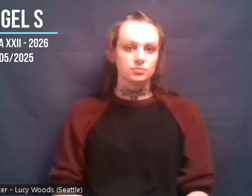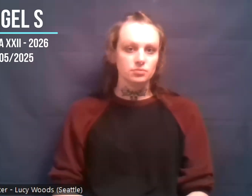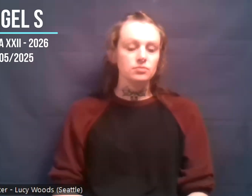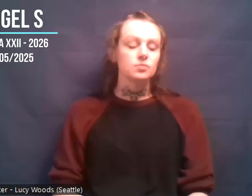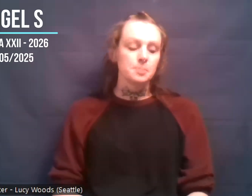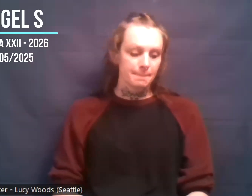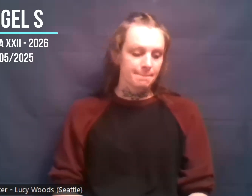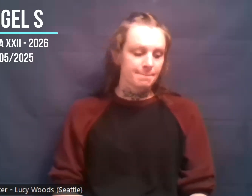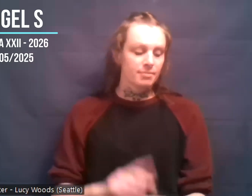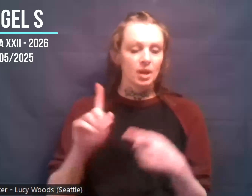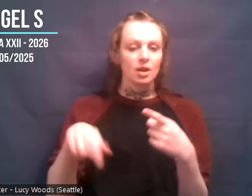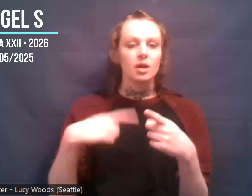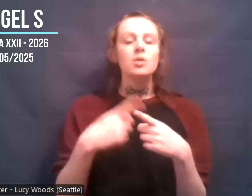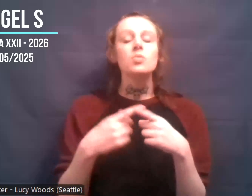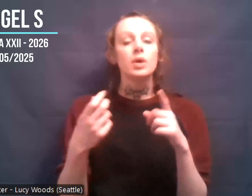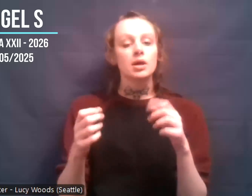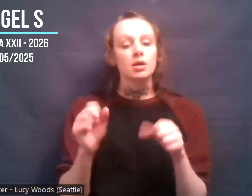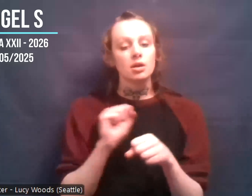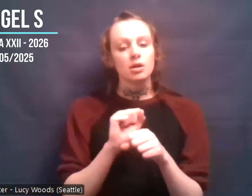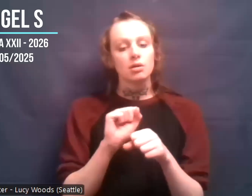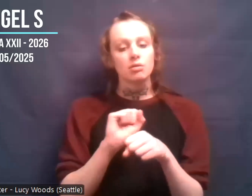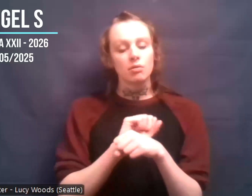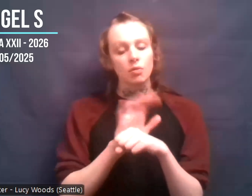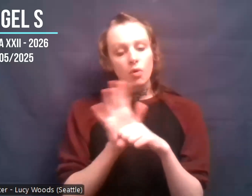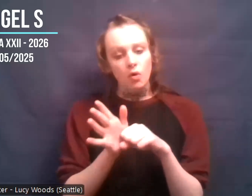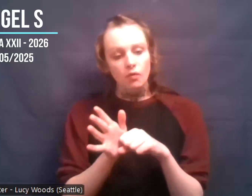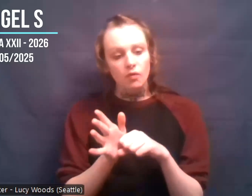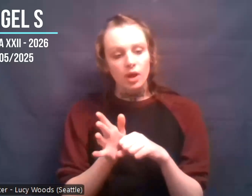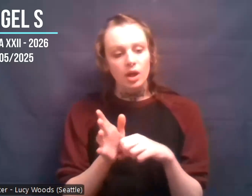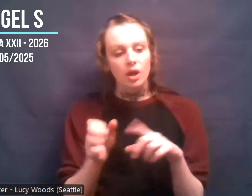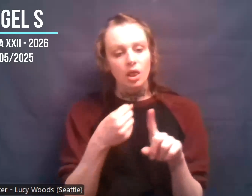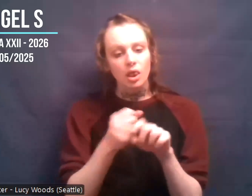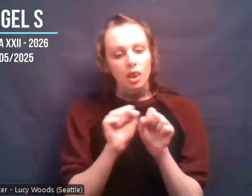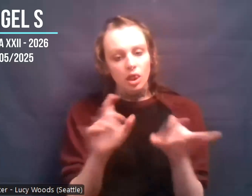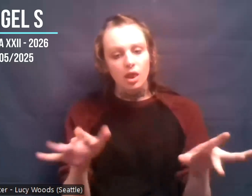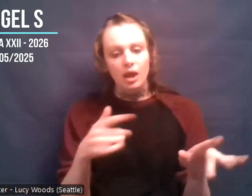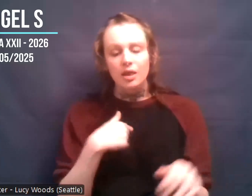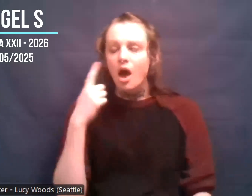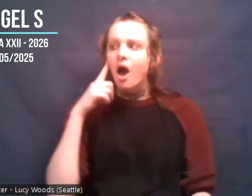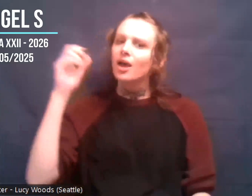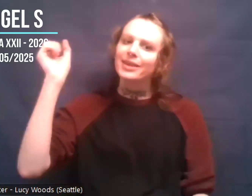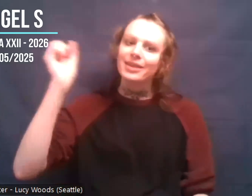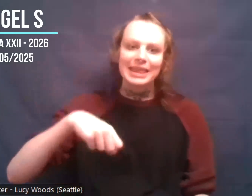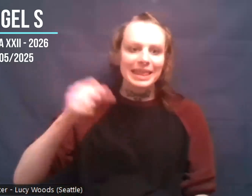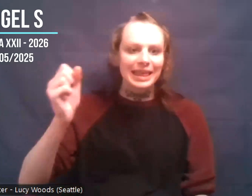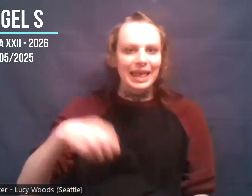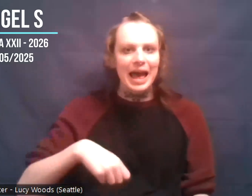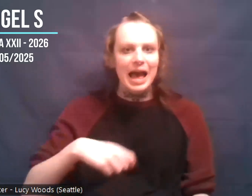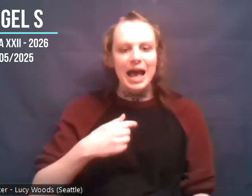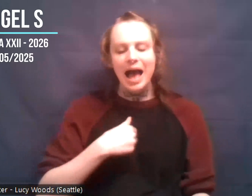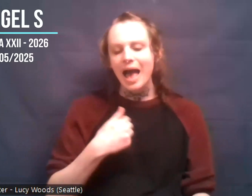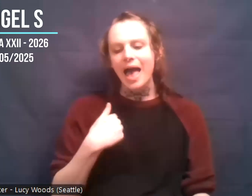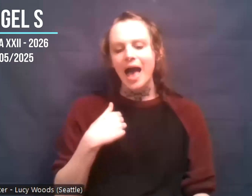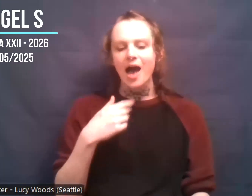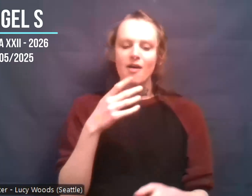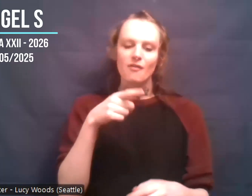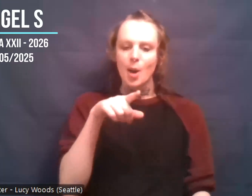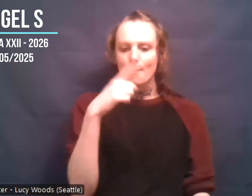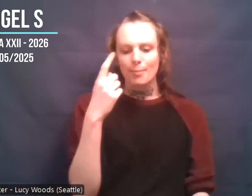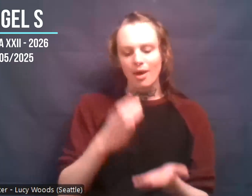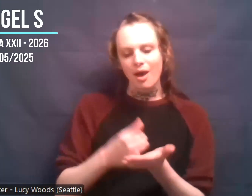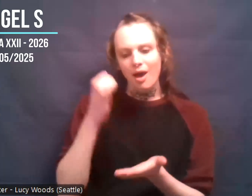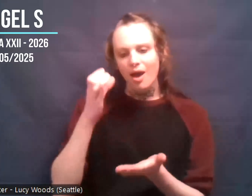as soon as COVID hit, I was like, yes, freedom. I get to drink on the job now. I can just fill this black thermos that I have with liquor and nobody will